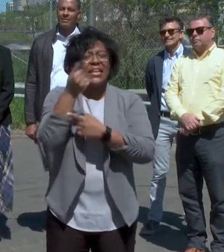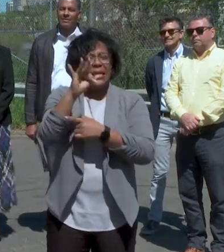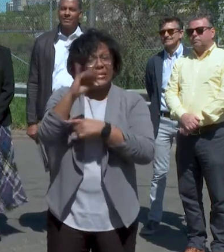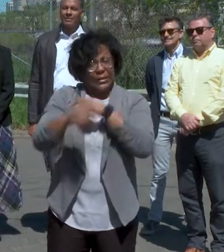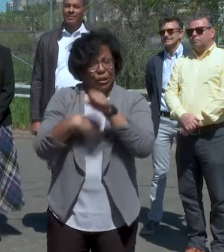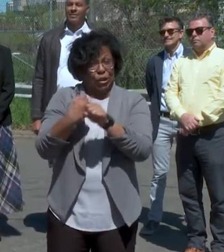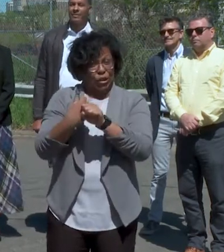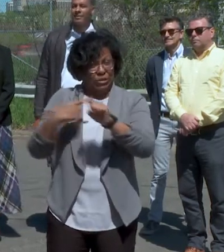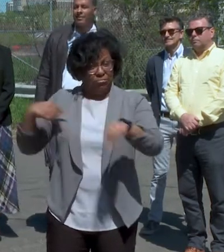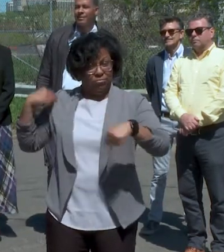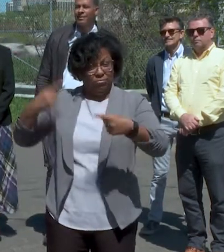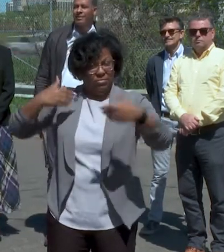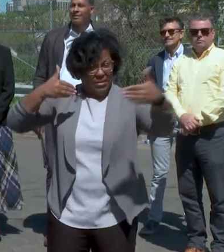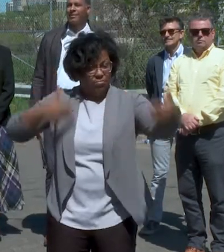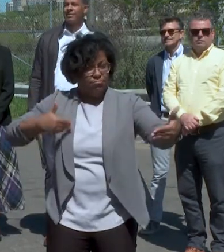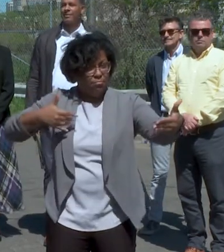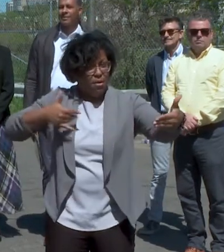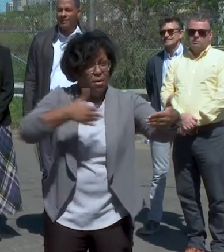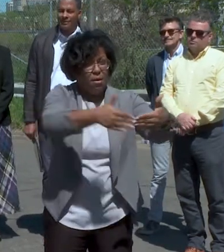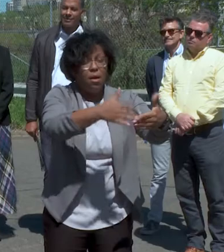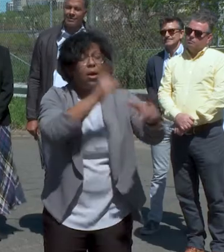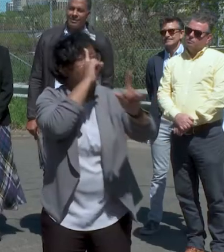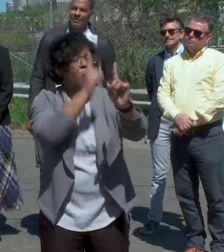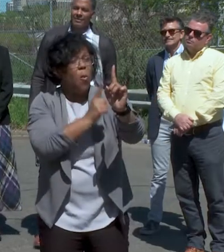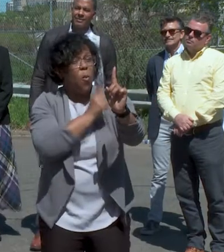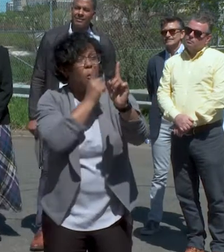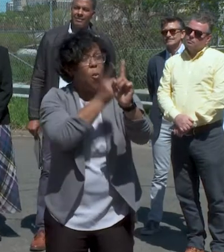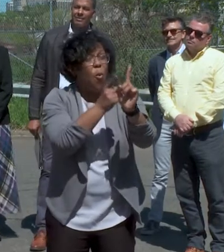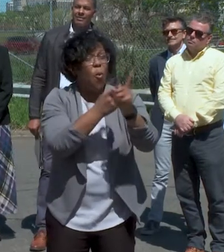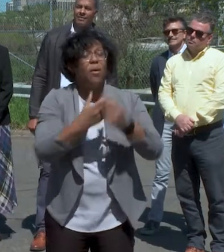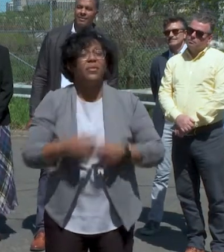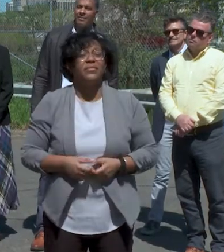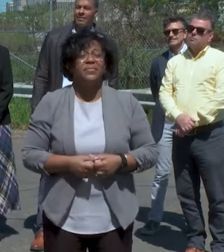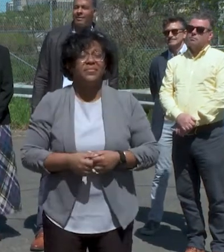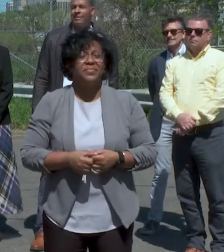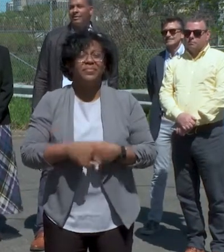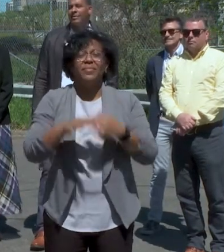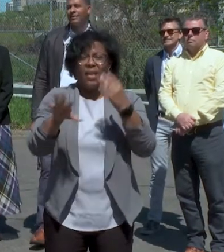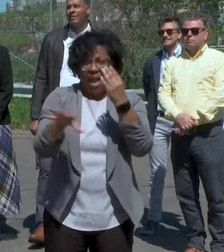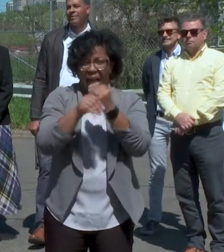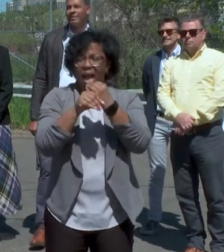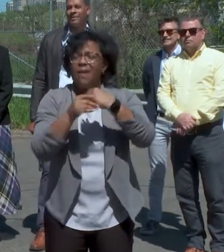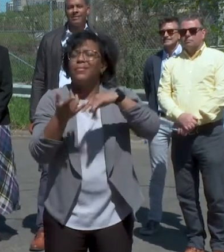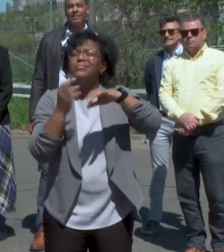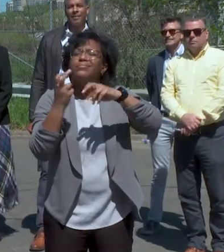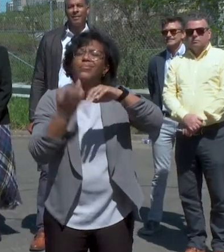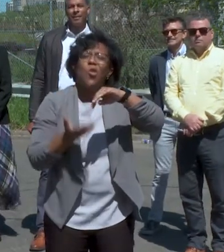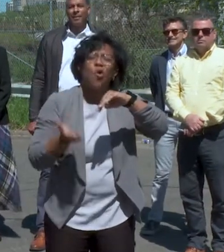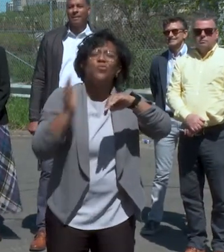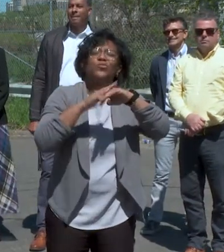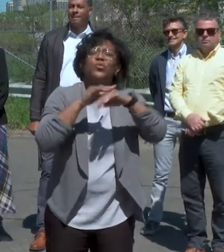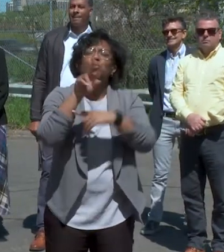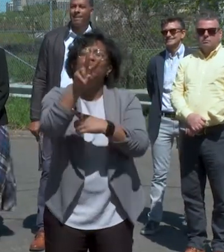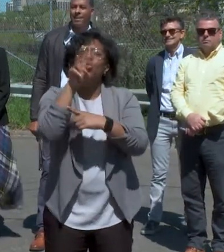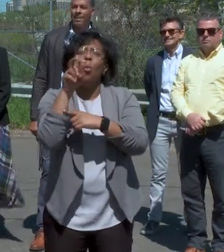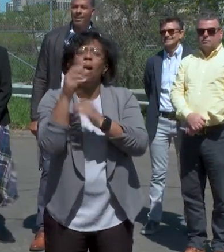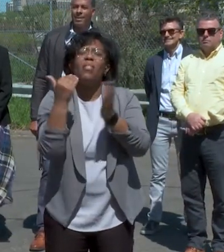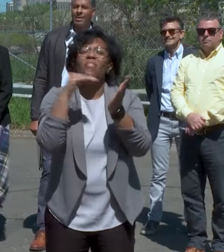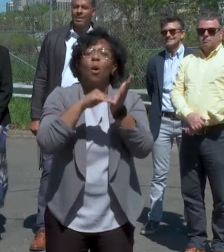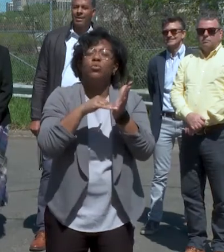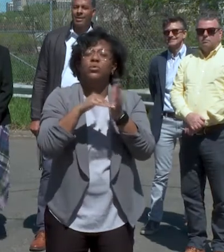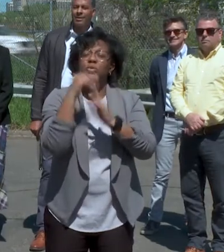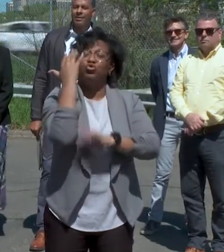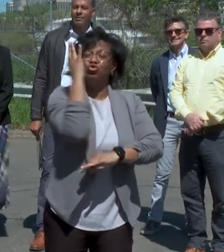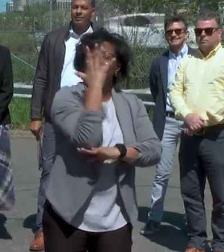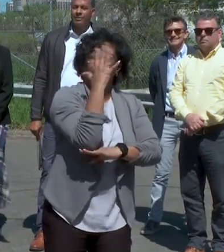city. Our goal is to add to that number by 200,000. Now, that'll take us working on a number